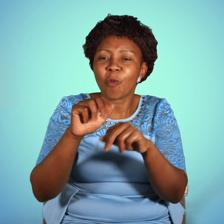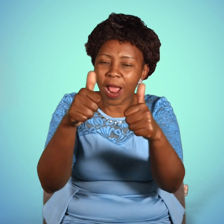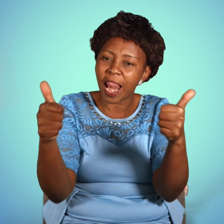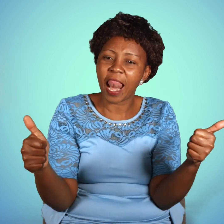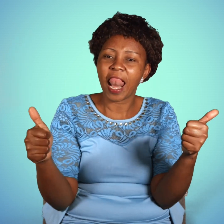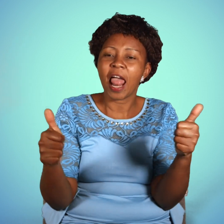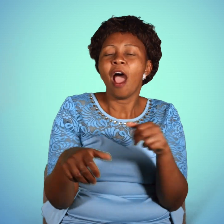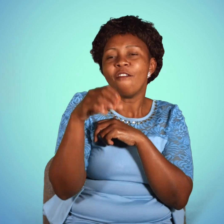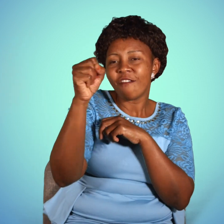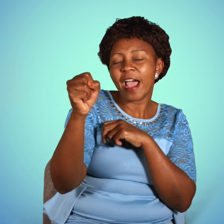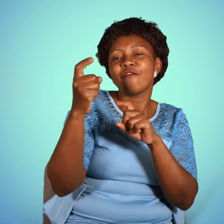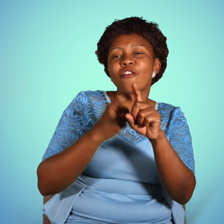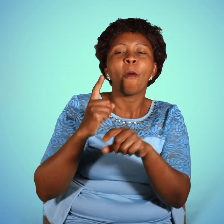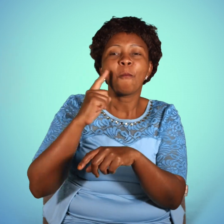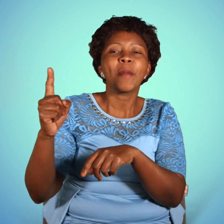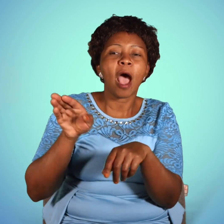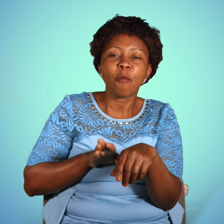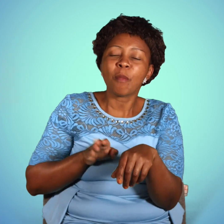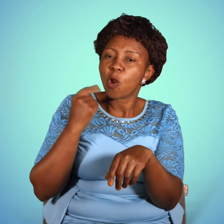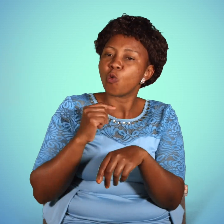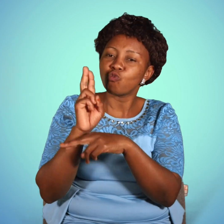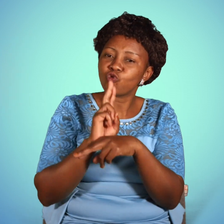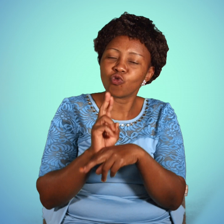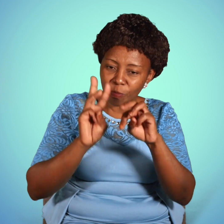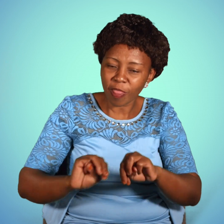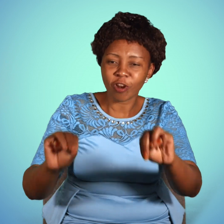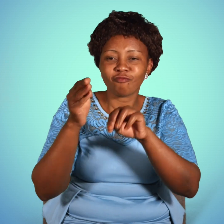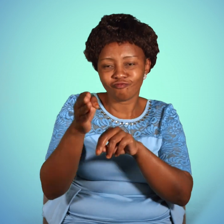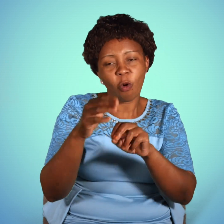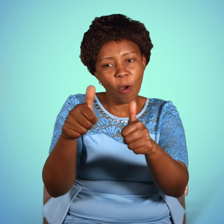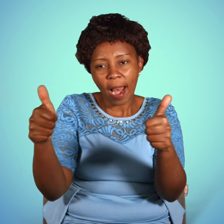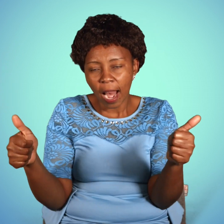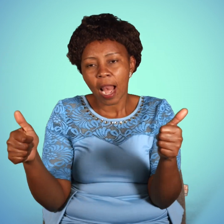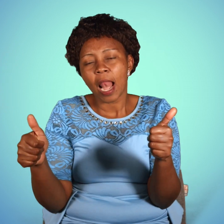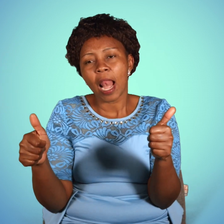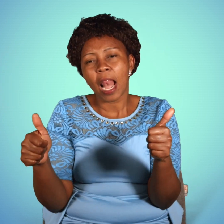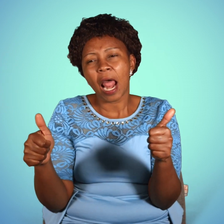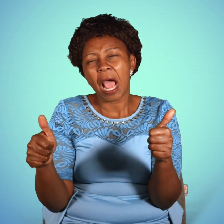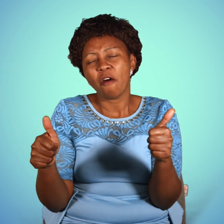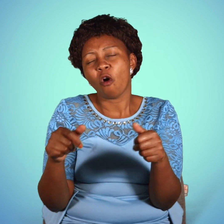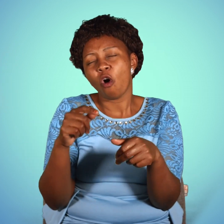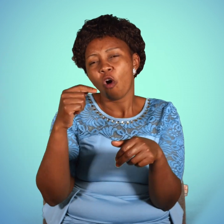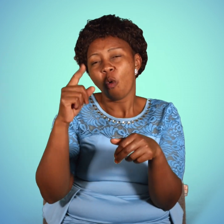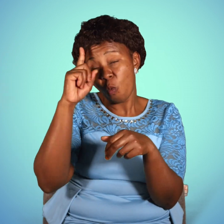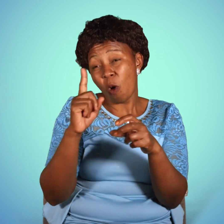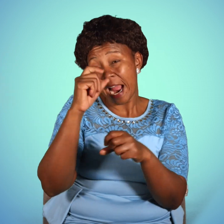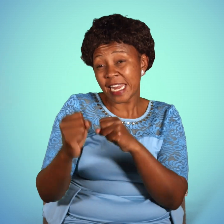correctly. 5 out of 100 women who use this method correctly for 1 year